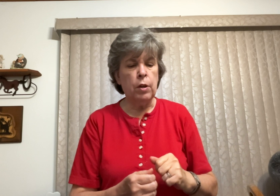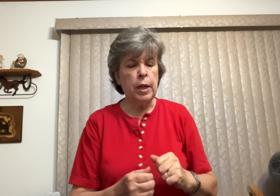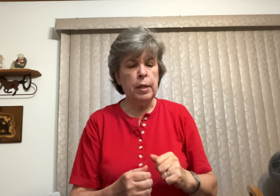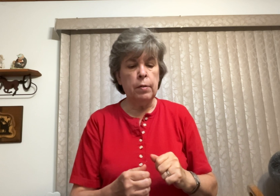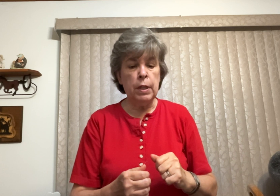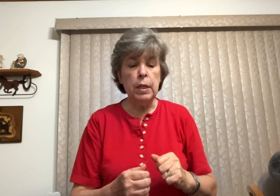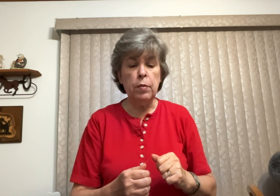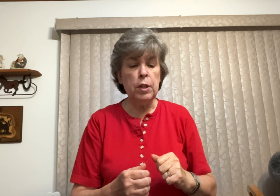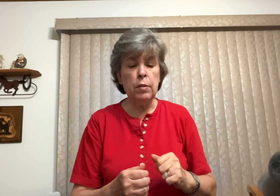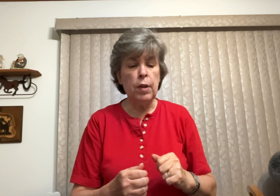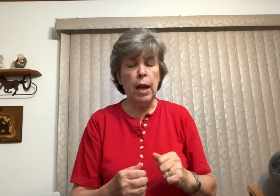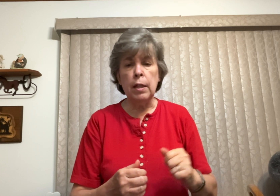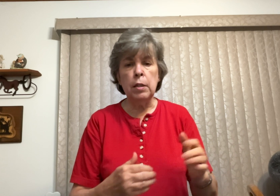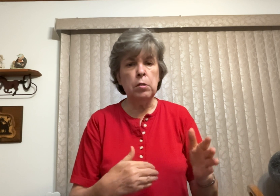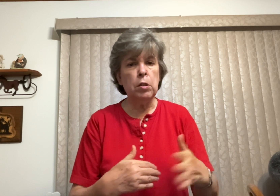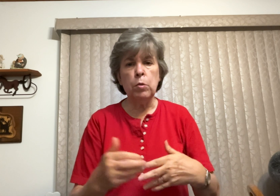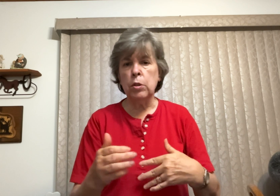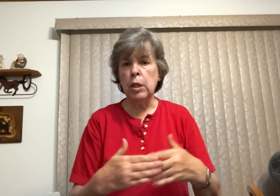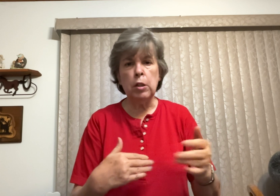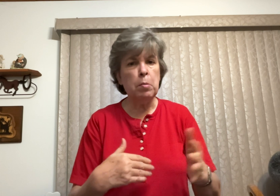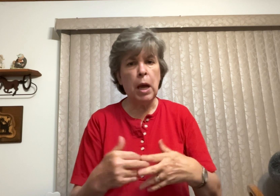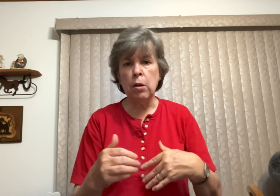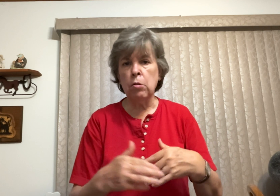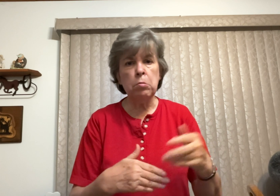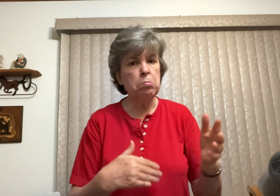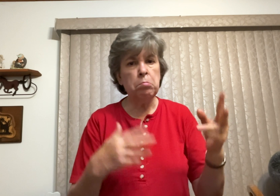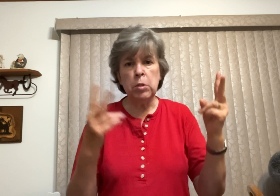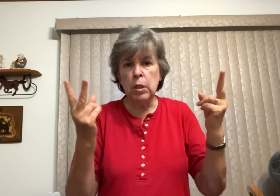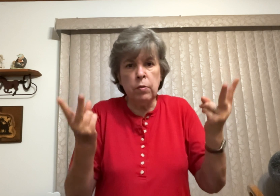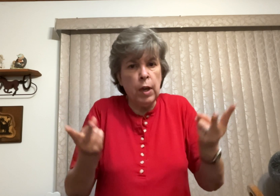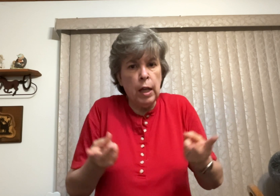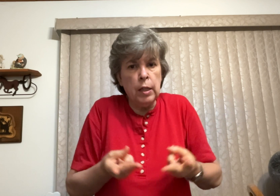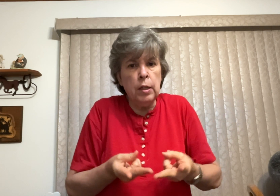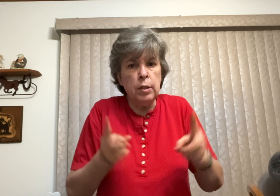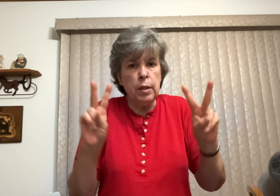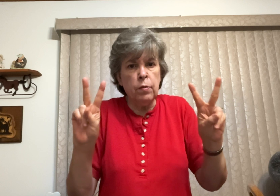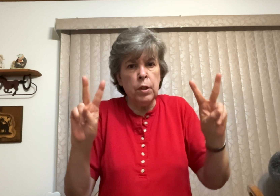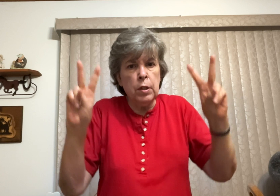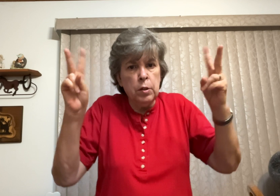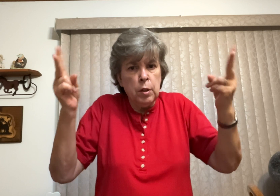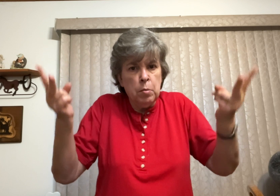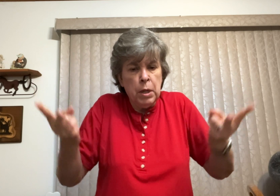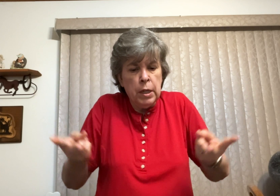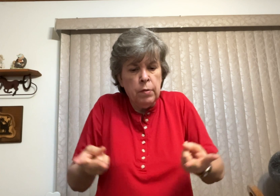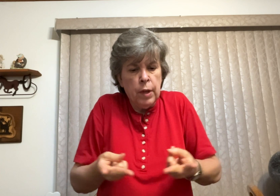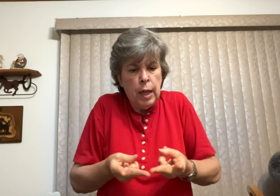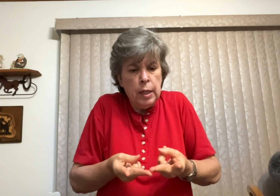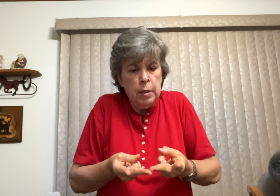Okay, even in the valley, so we'll say no matter in the valley, take V's and make a valley.